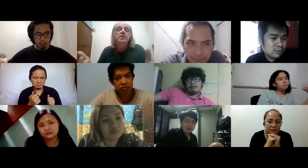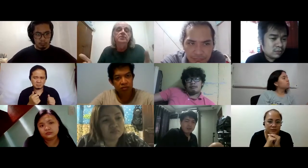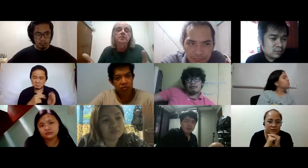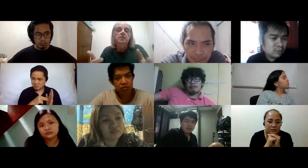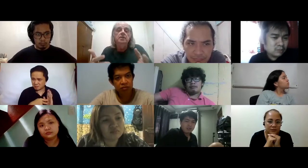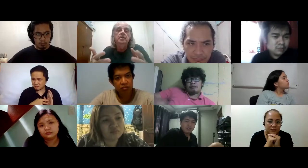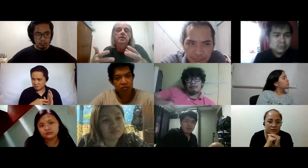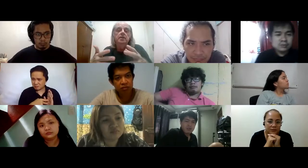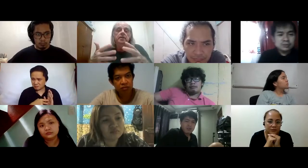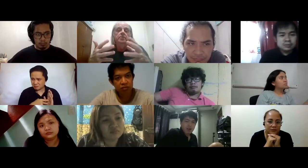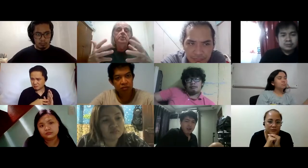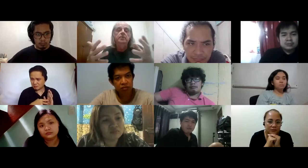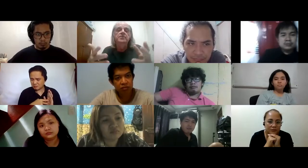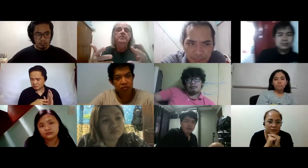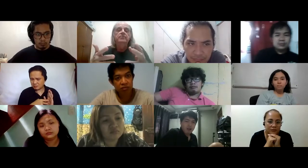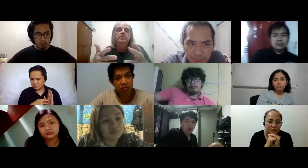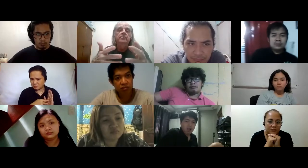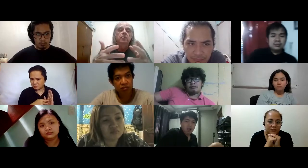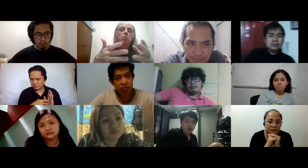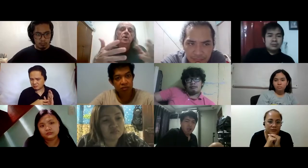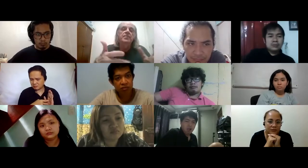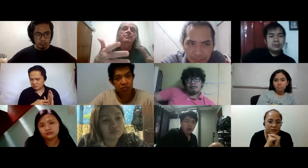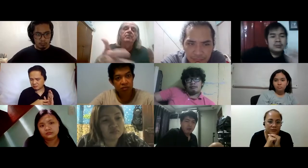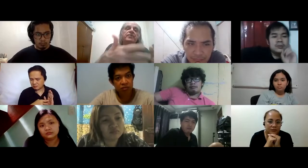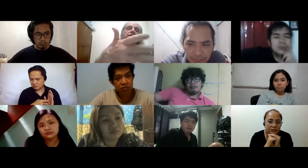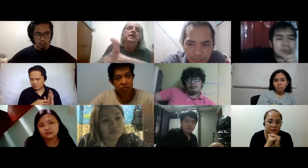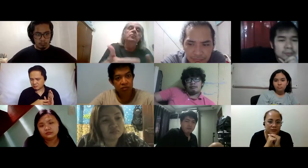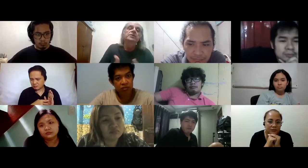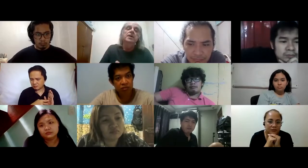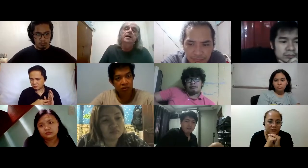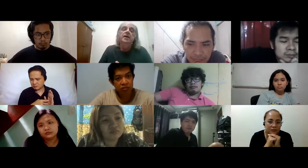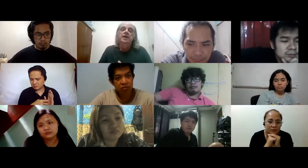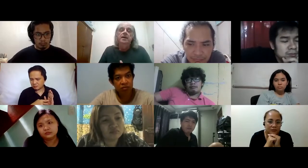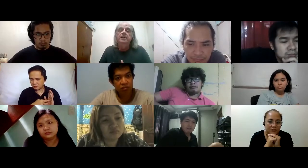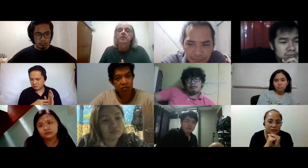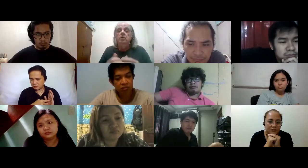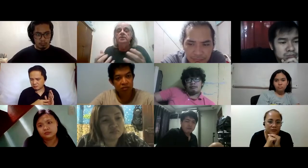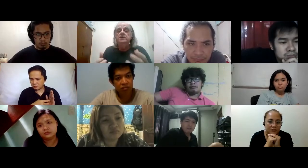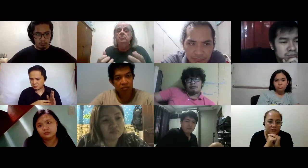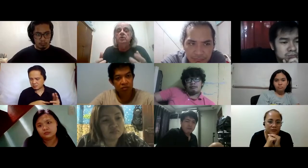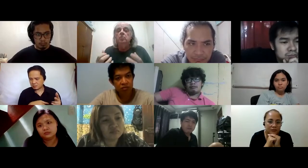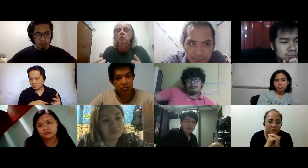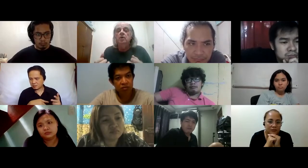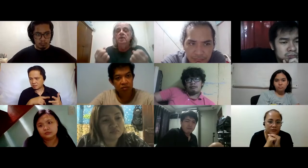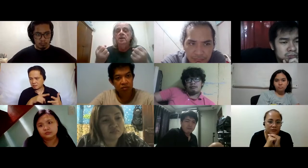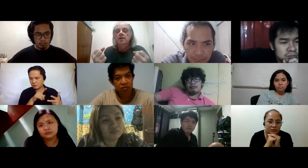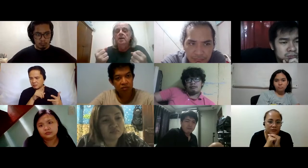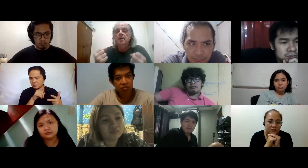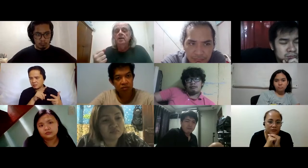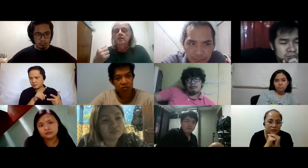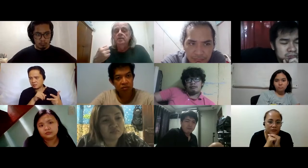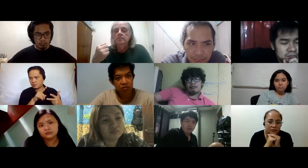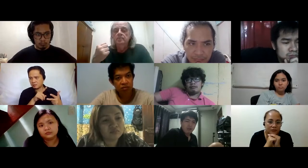too much in terms of what people felt King was like, and they wanted someone more